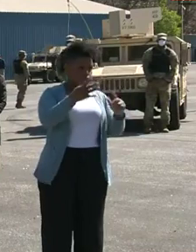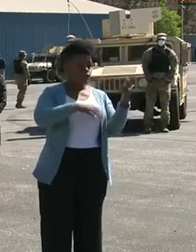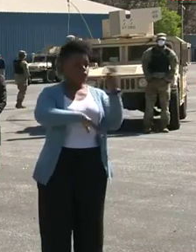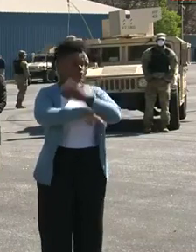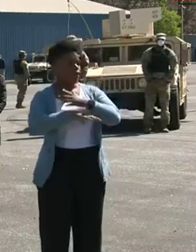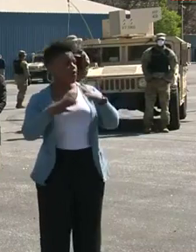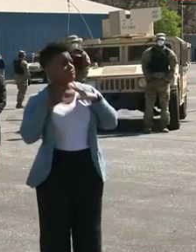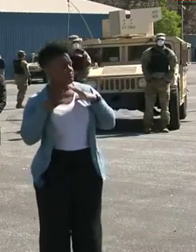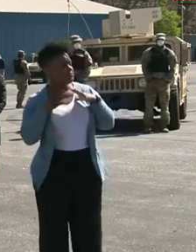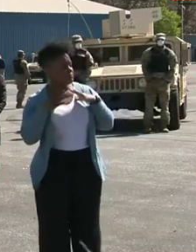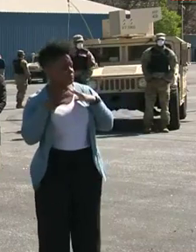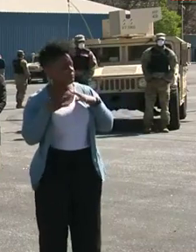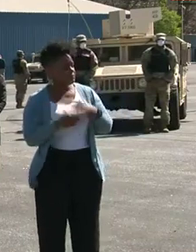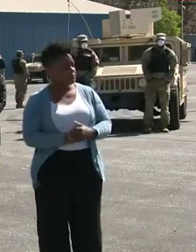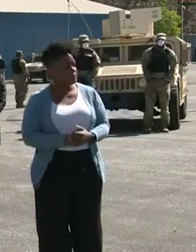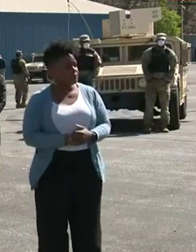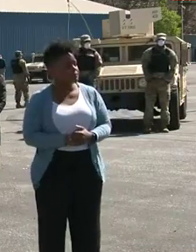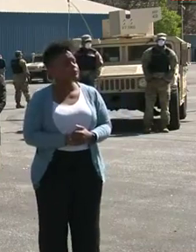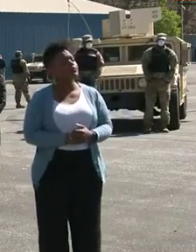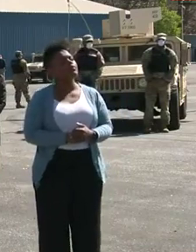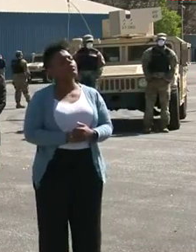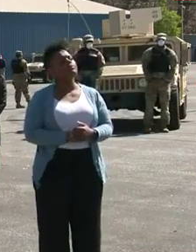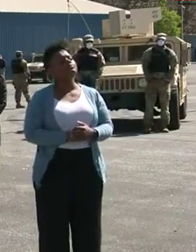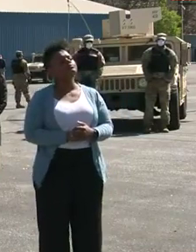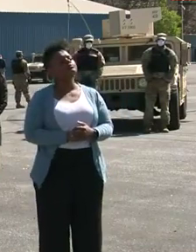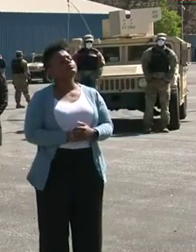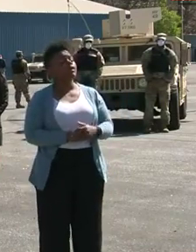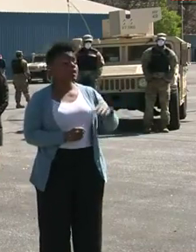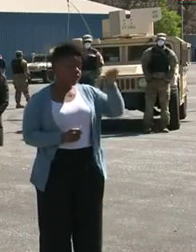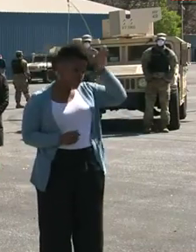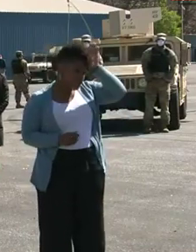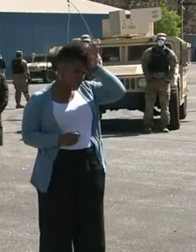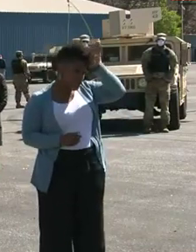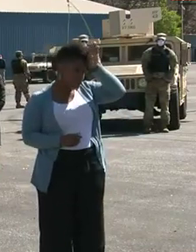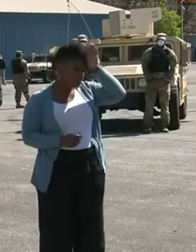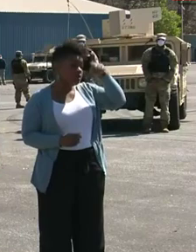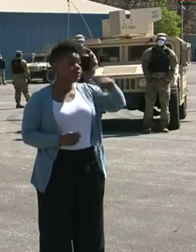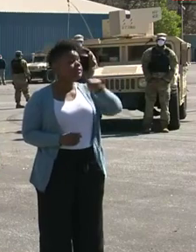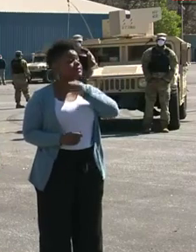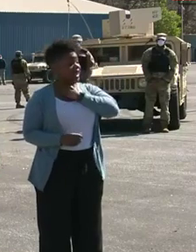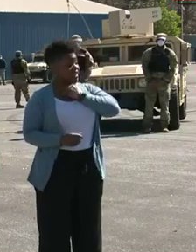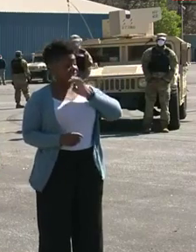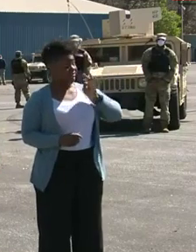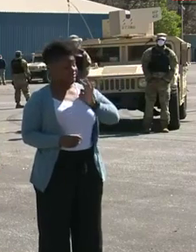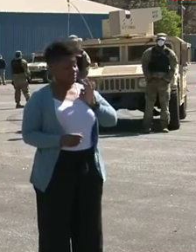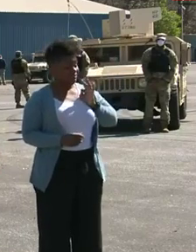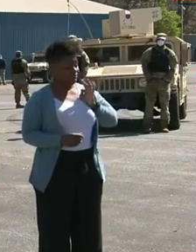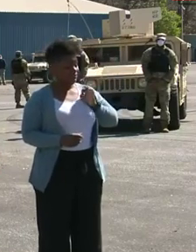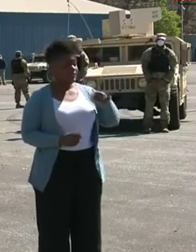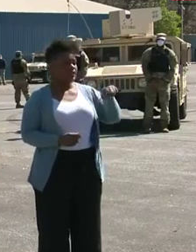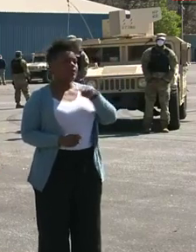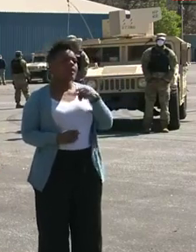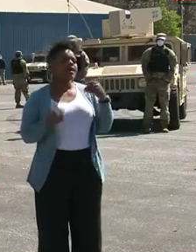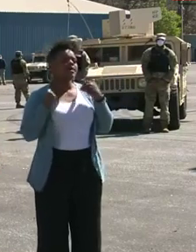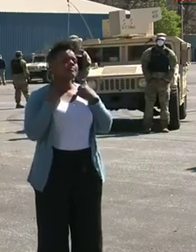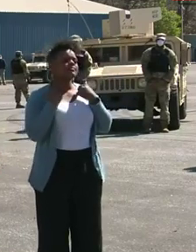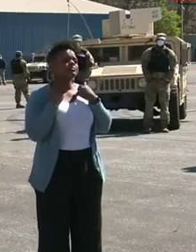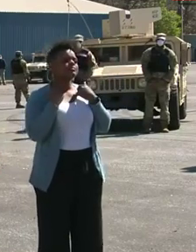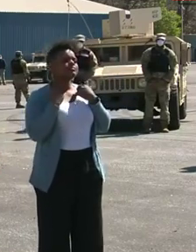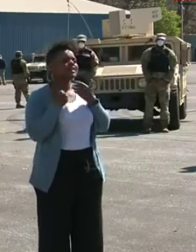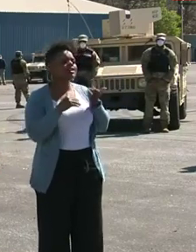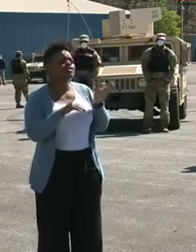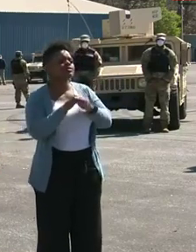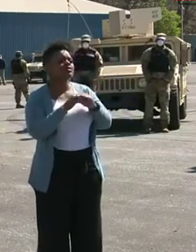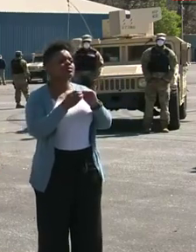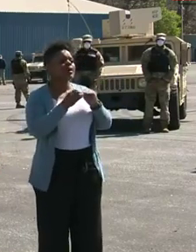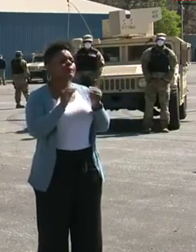addition to that, Fire EMS has staffing levels that each day are above what they need each day. In other words, they always assume they'll have a certain